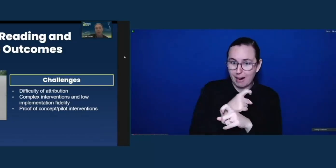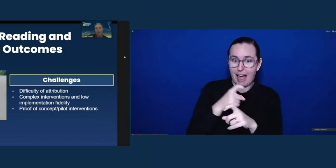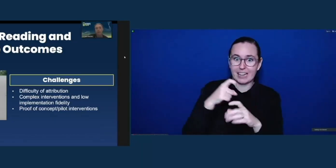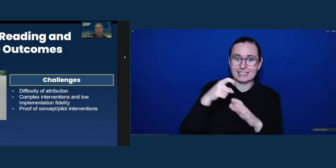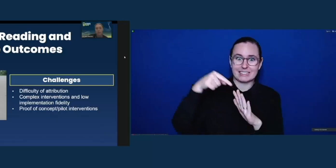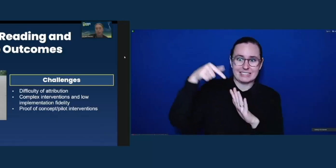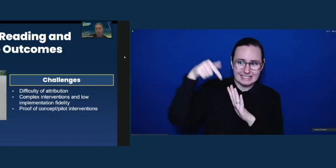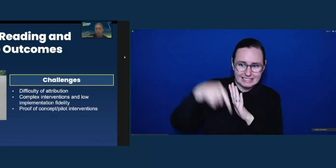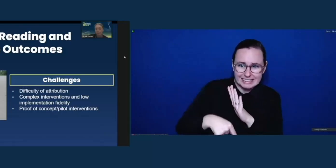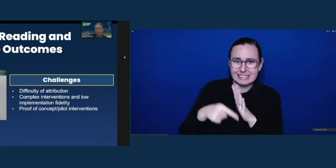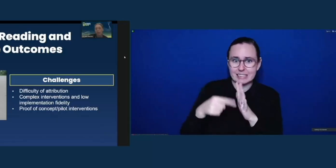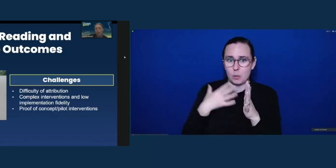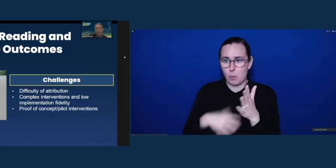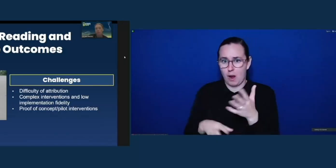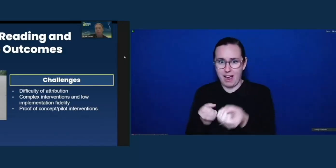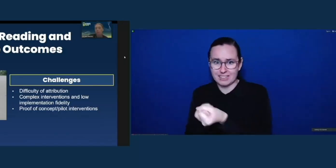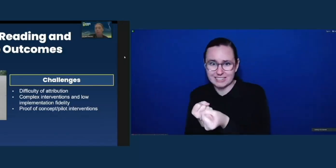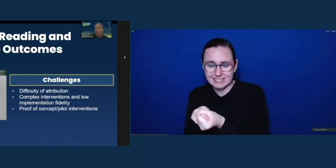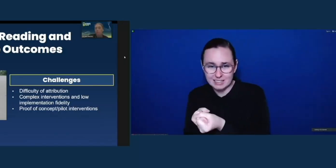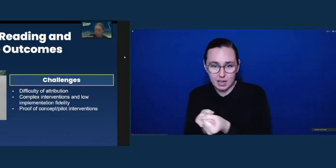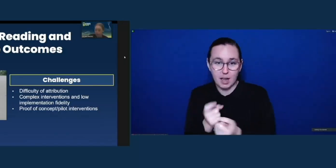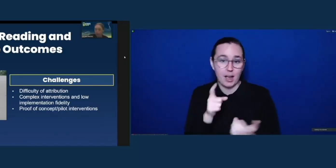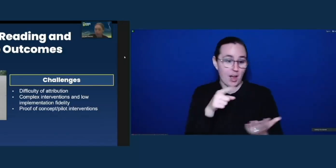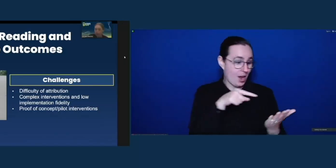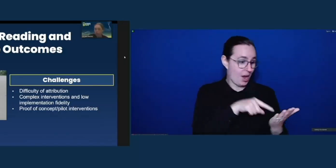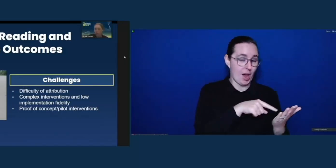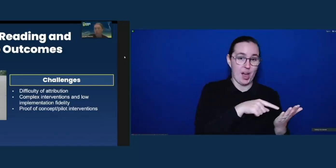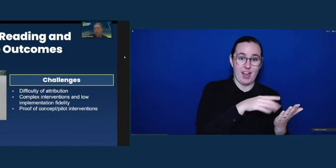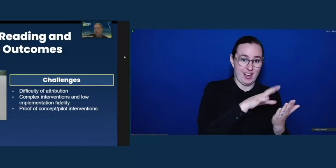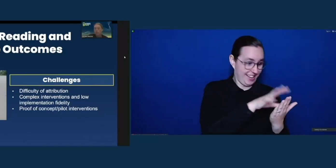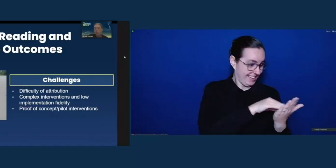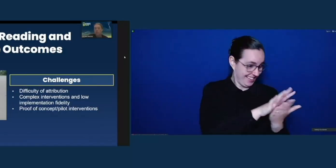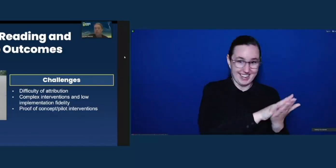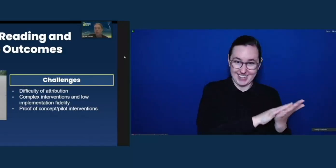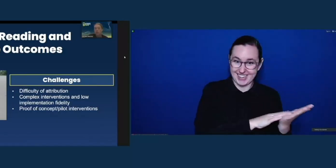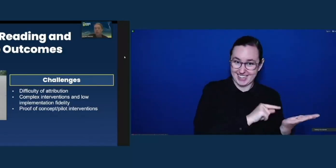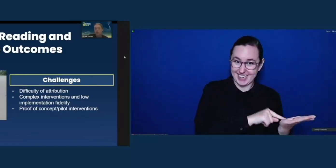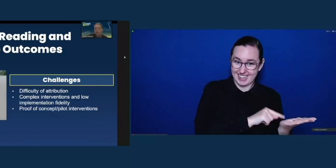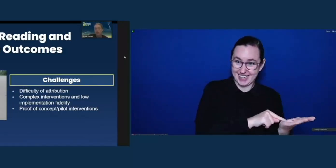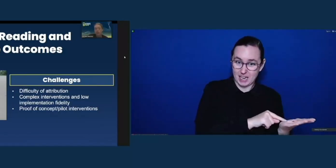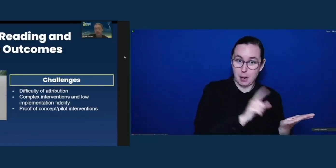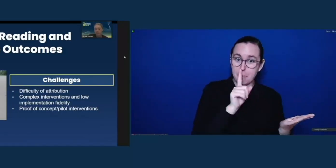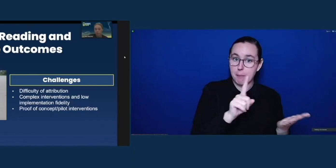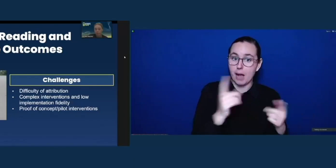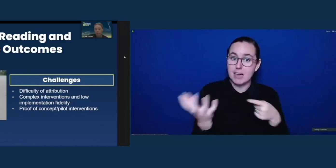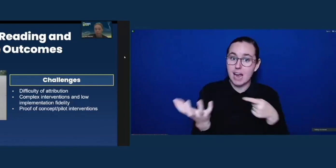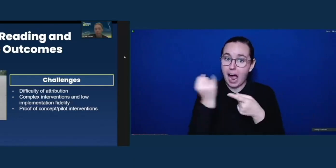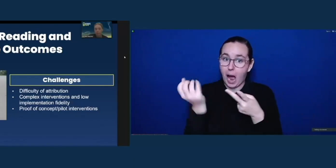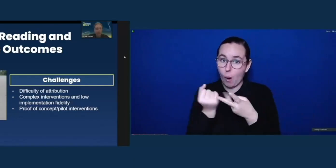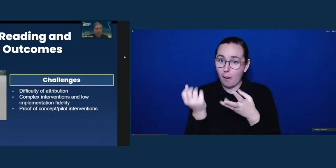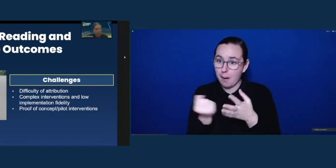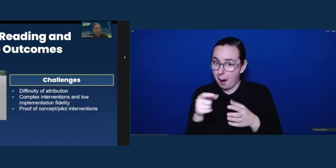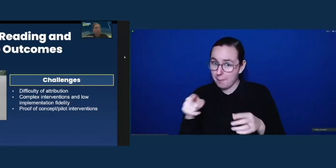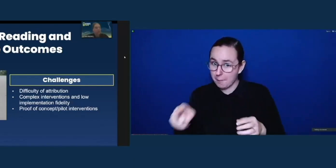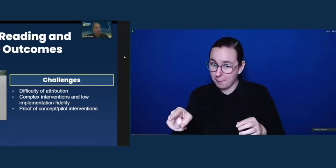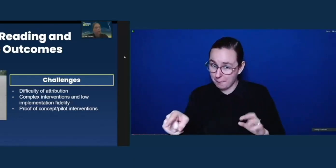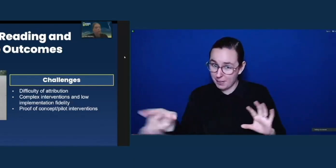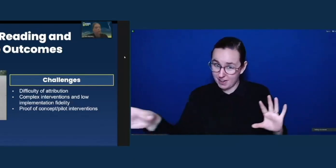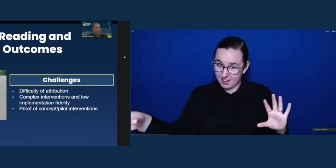understand the reading and language outcomes that are directly linked to the intervention. And